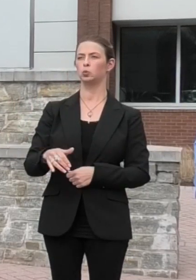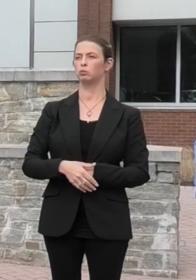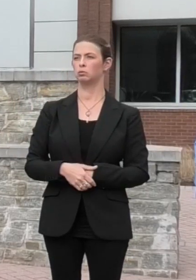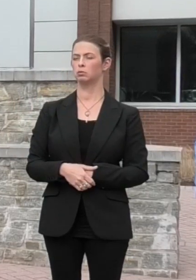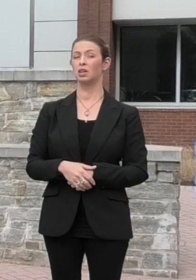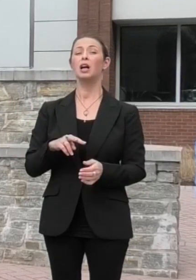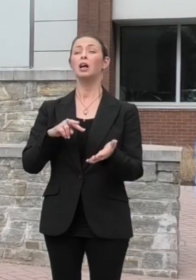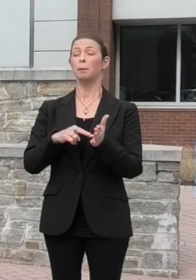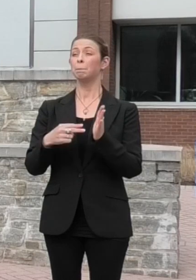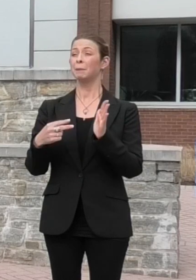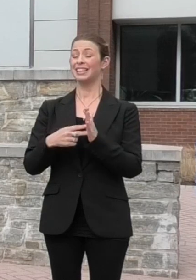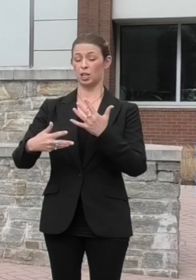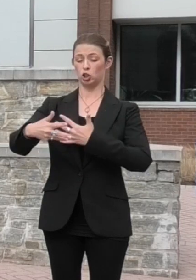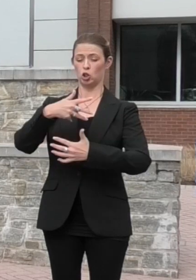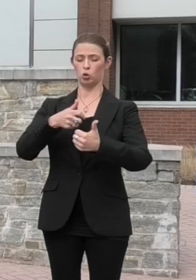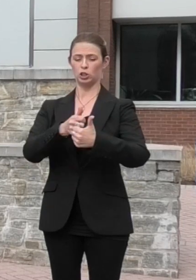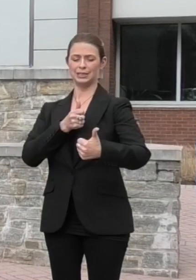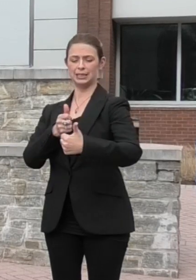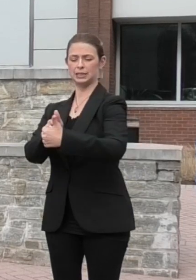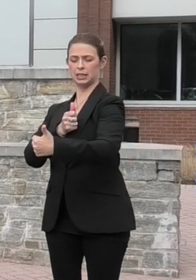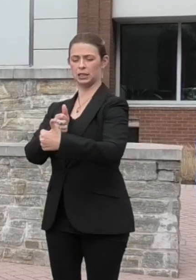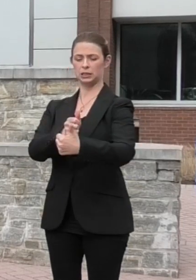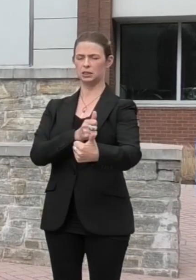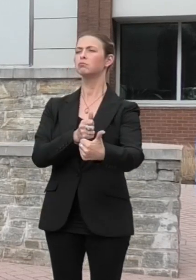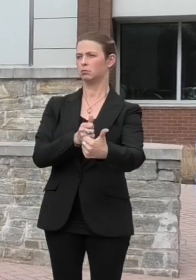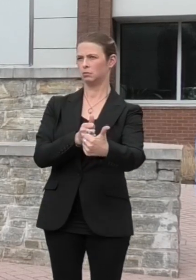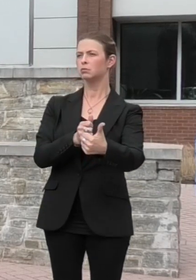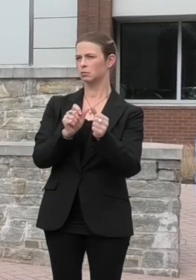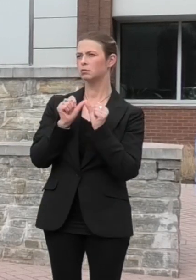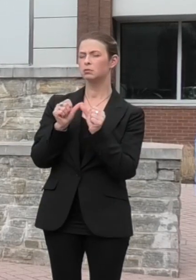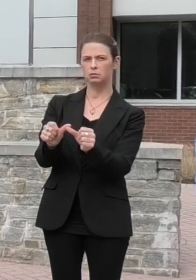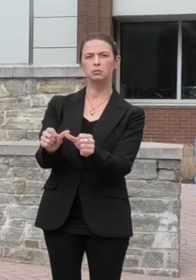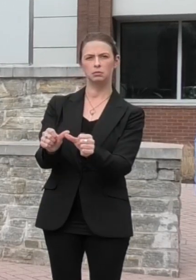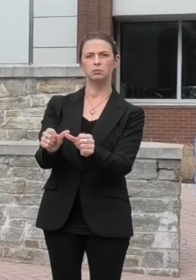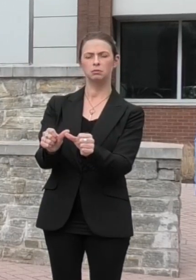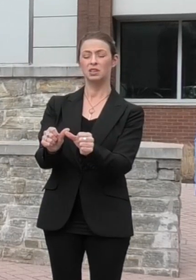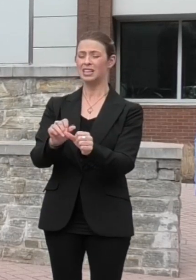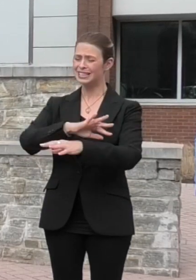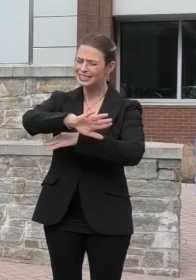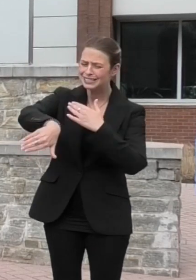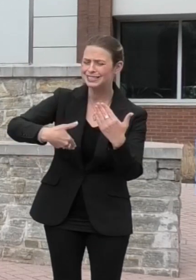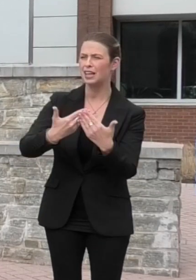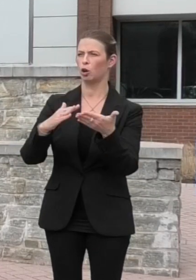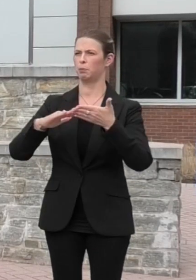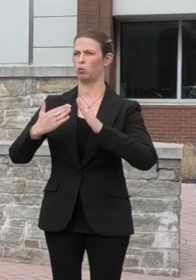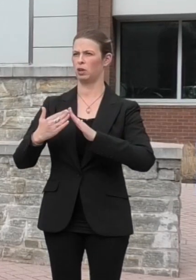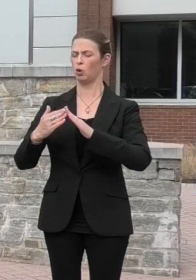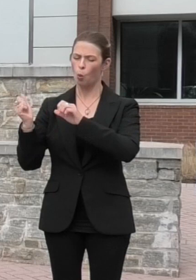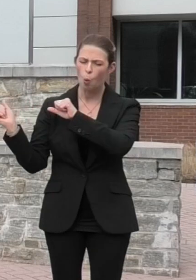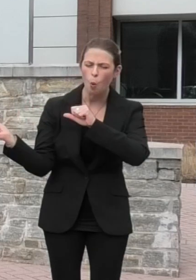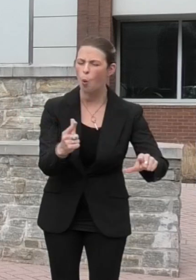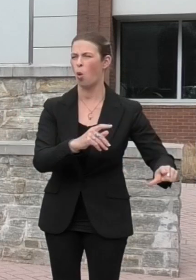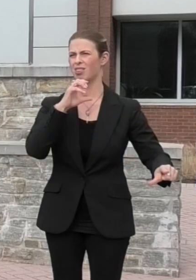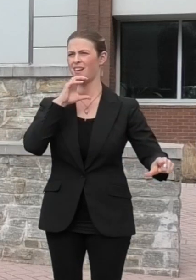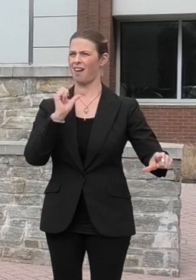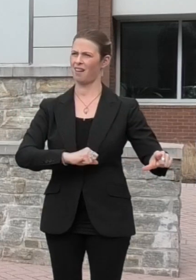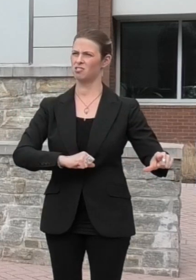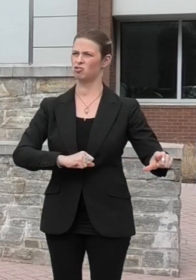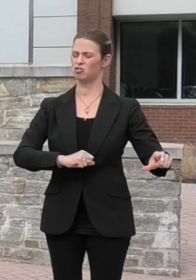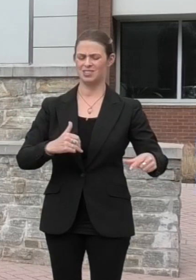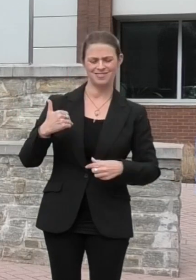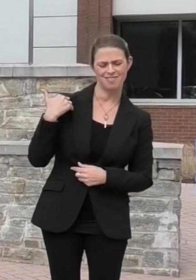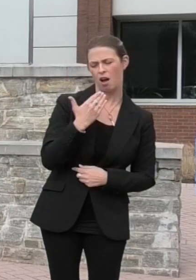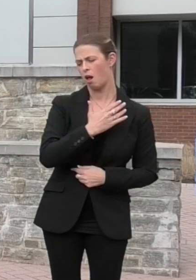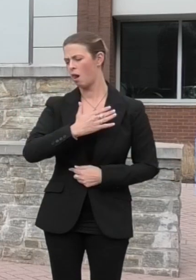social distancing. It is critical that our entire community, including people of all ages, even if